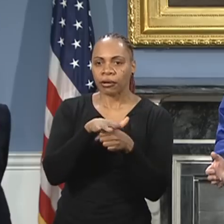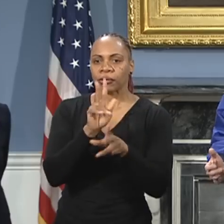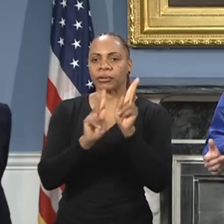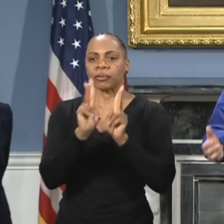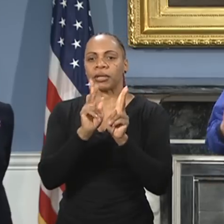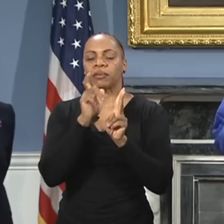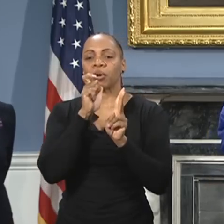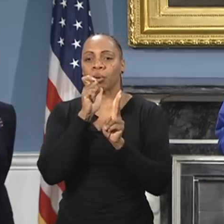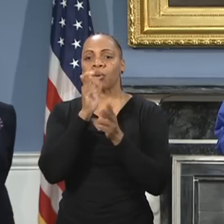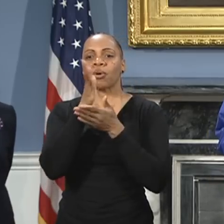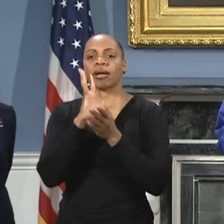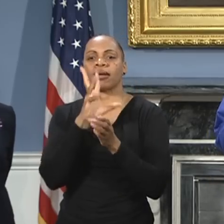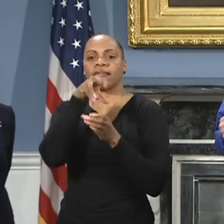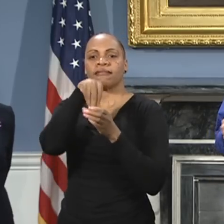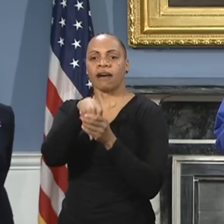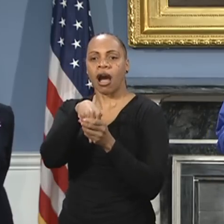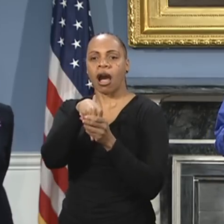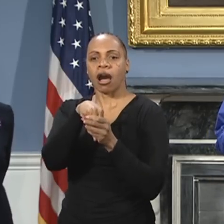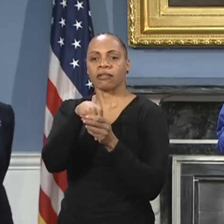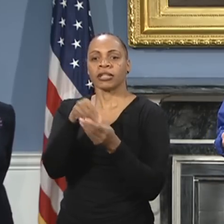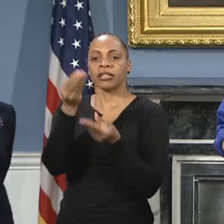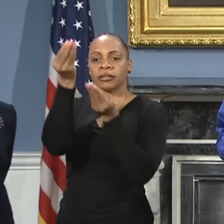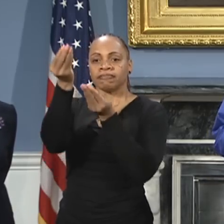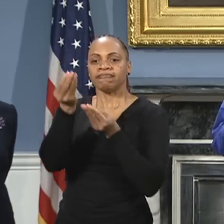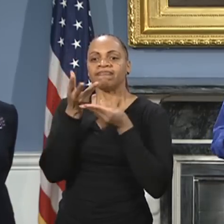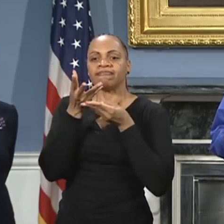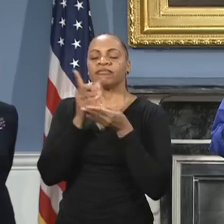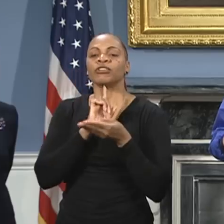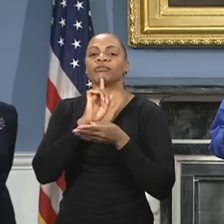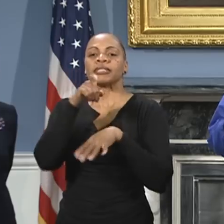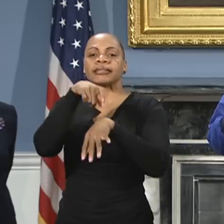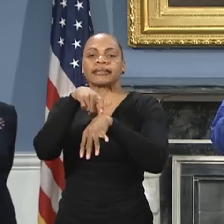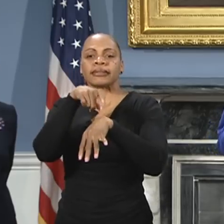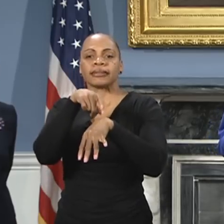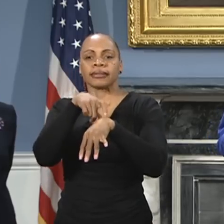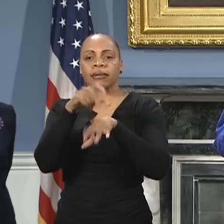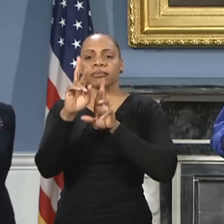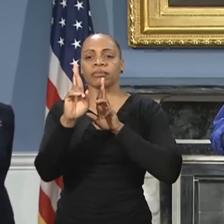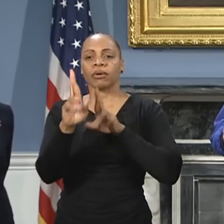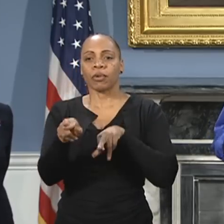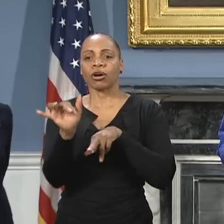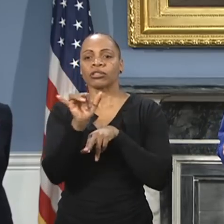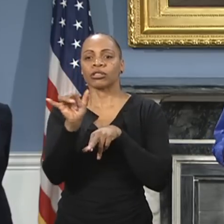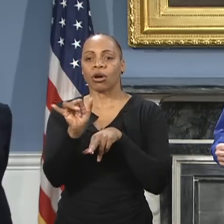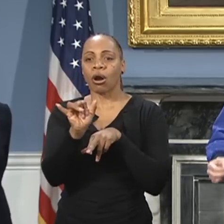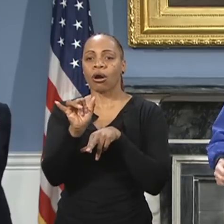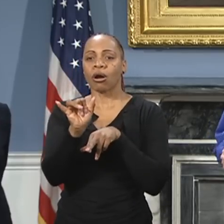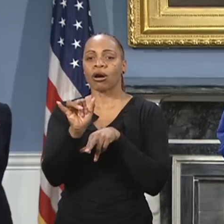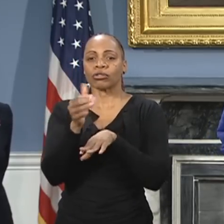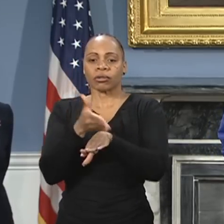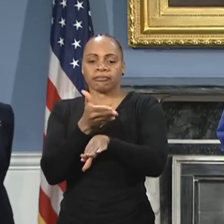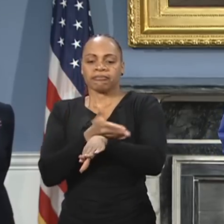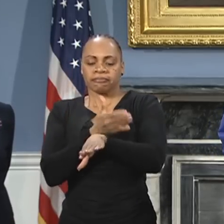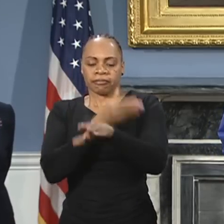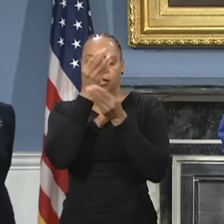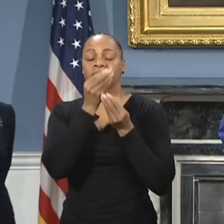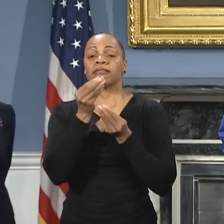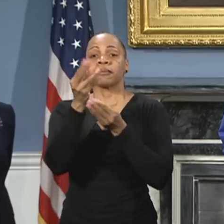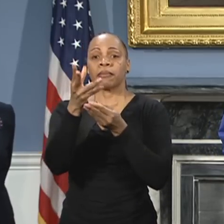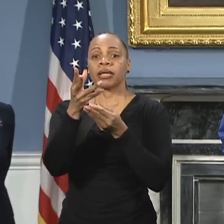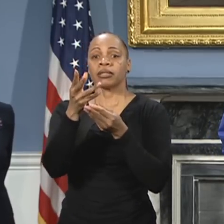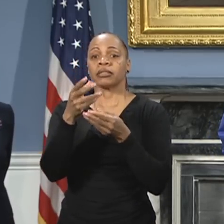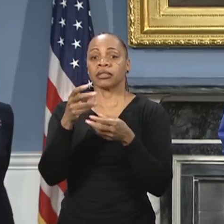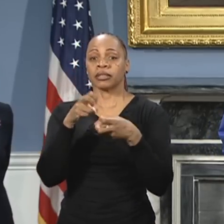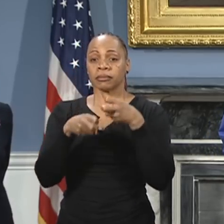helping to get us real-time reports on places where there's problems, but also update people on improved responses and specific problems that are being